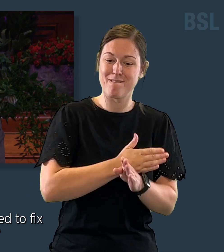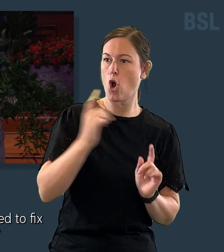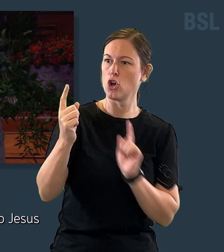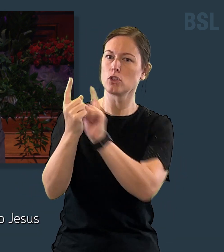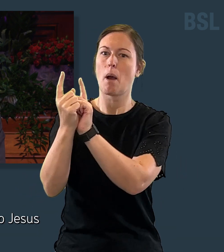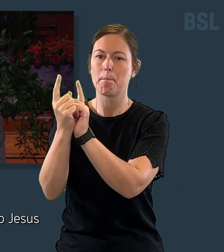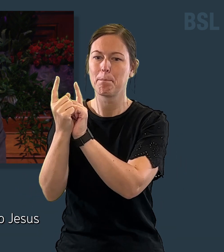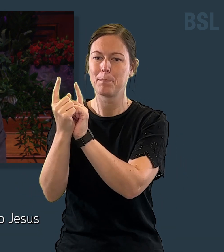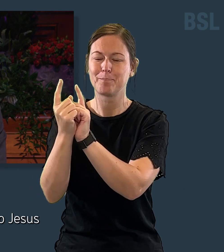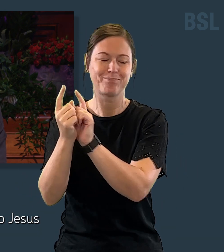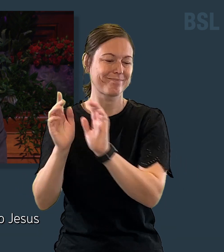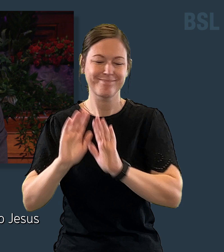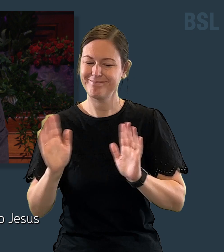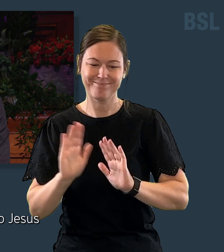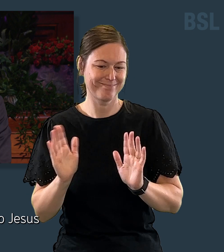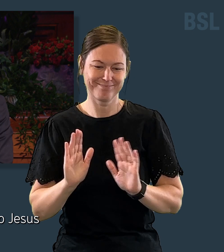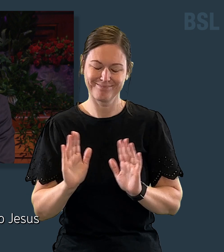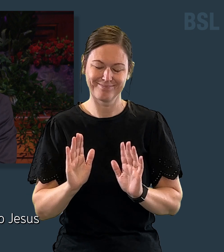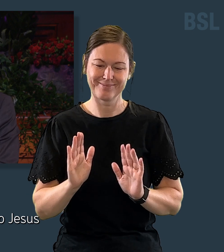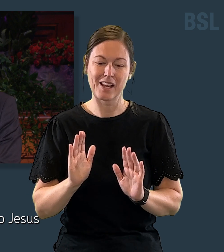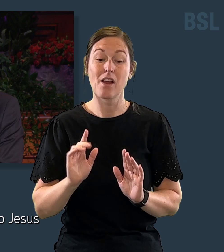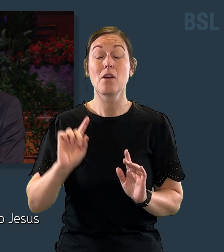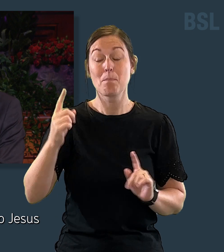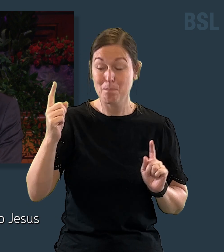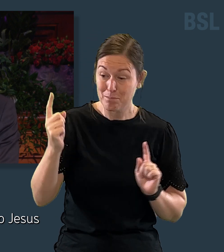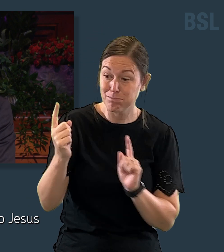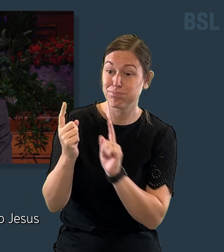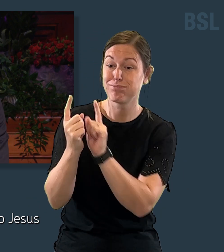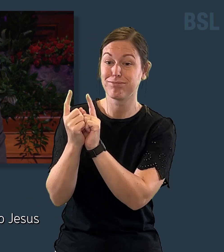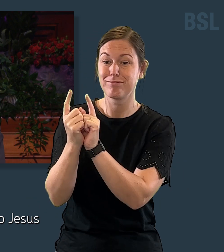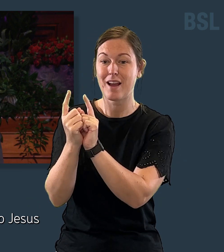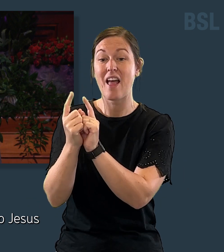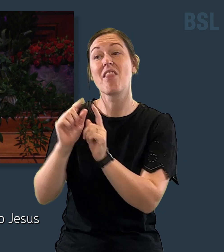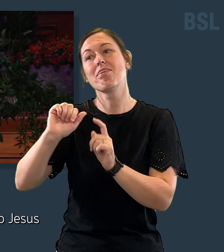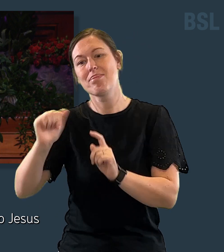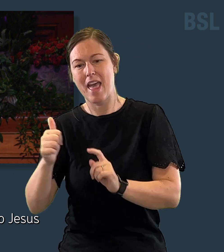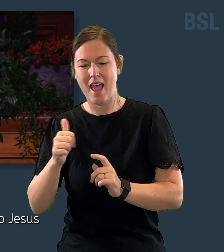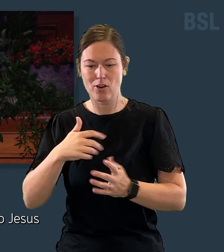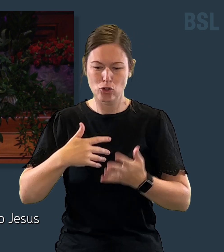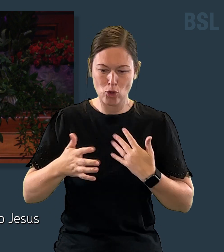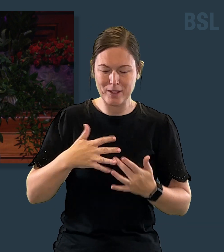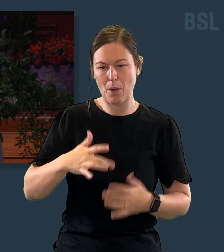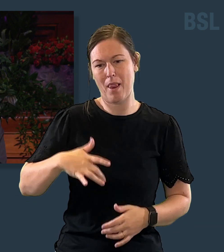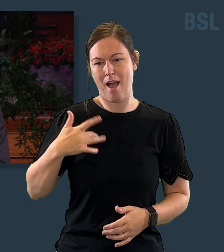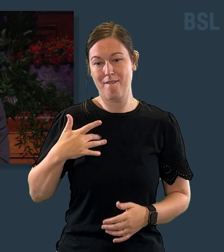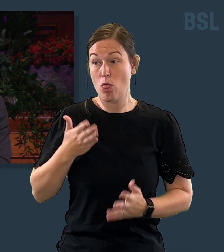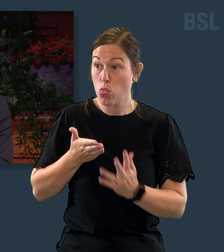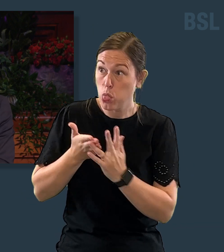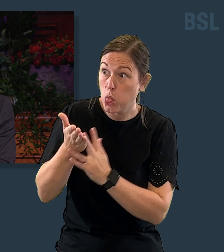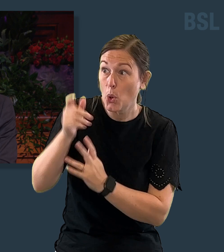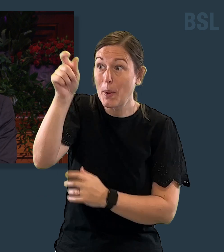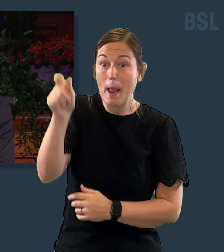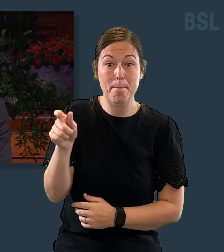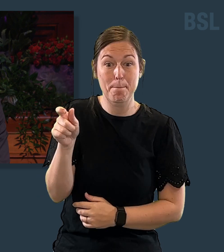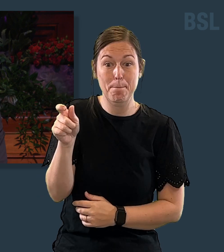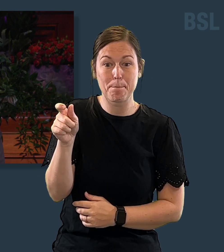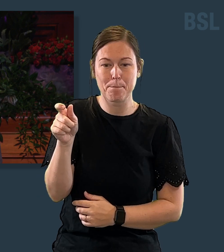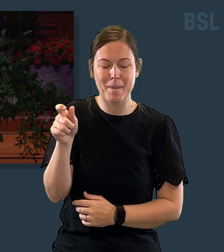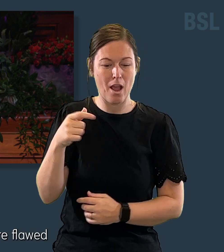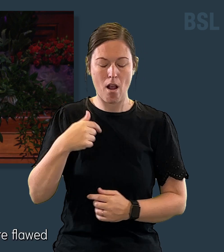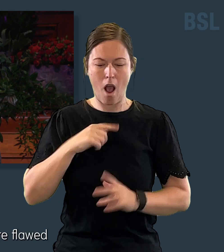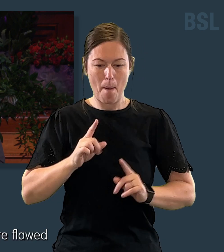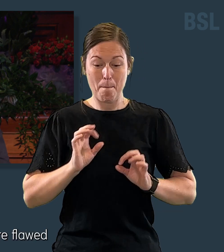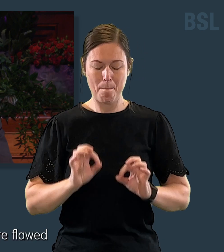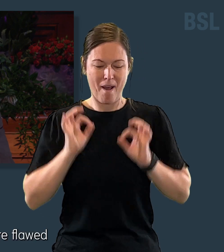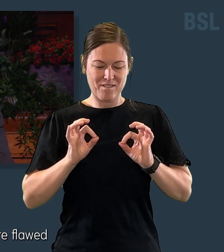Jesus. But the truth is that we come to Jesus to fix our lives through Him. We don't come to Jesus because we are